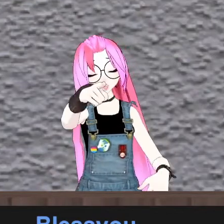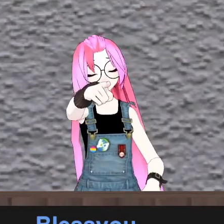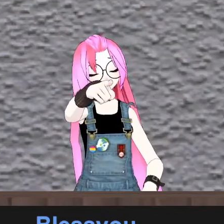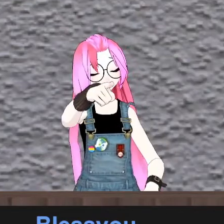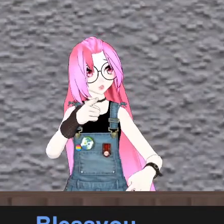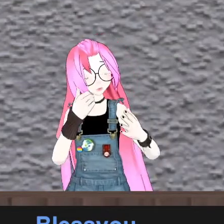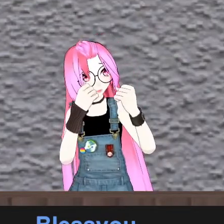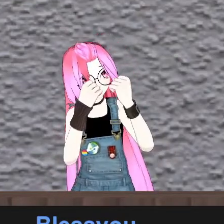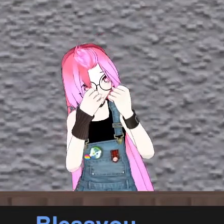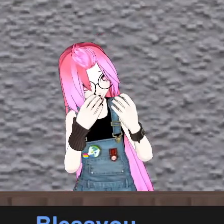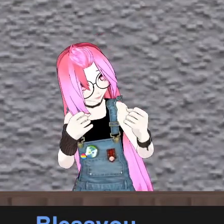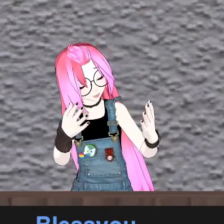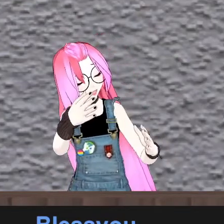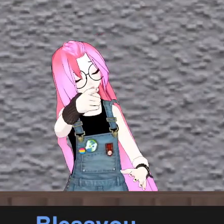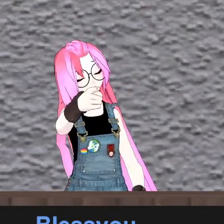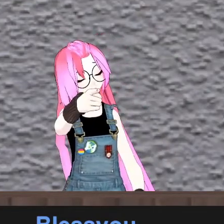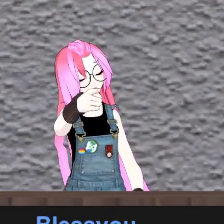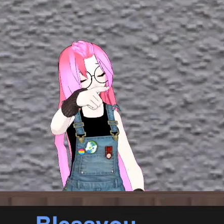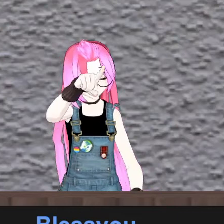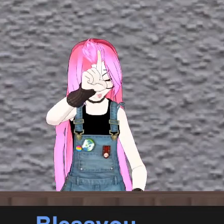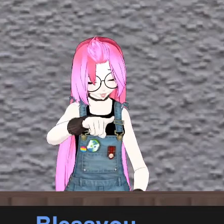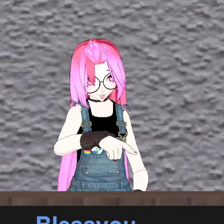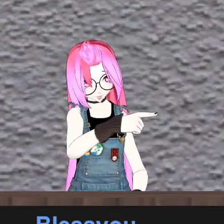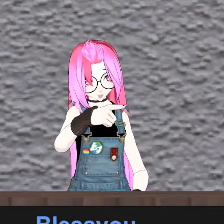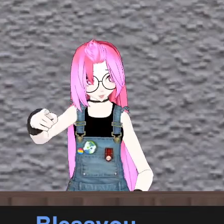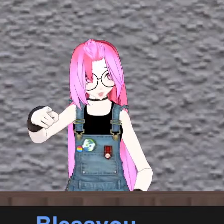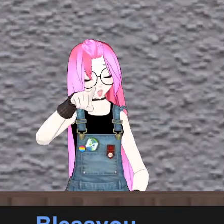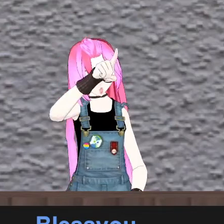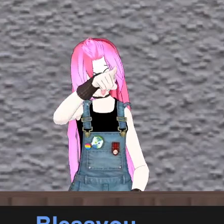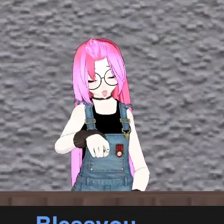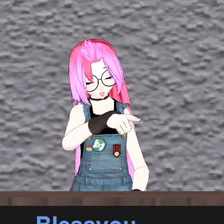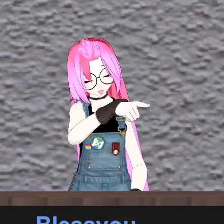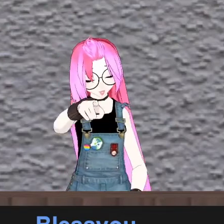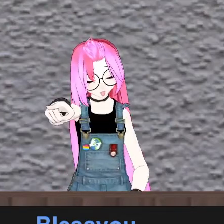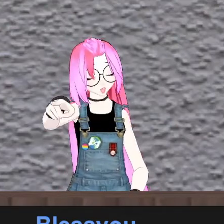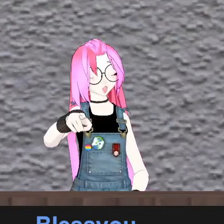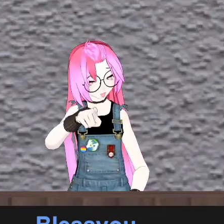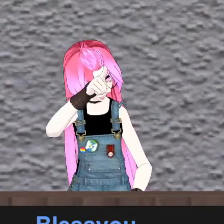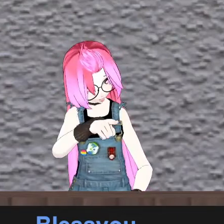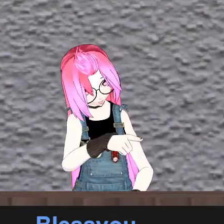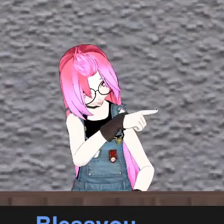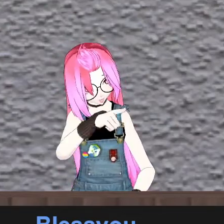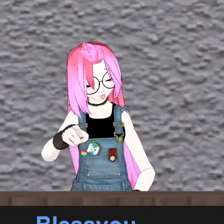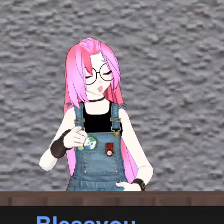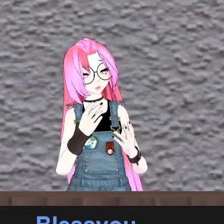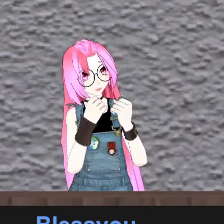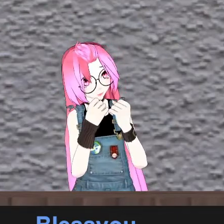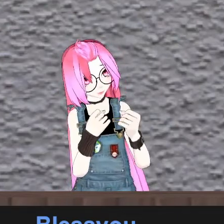you. Bless you. Or bless you. Like you do a cross over them. Bless you.